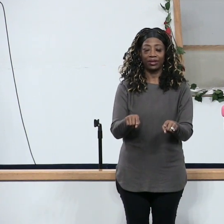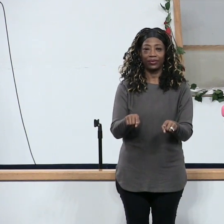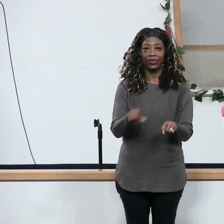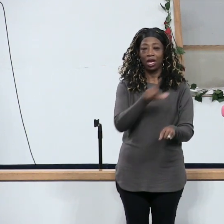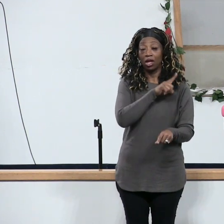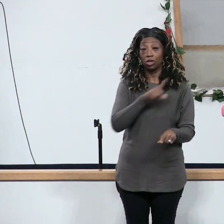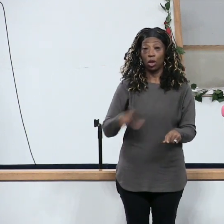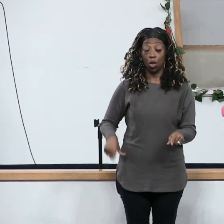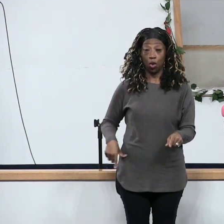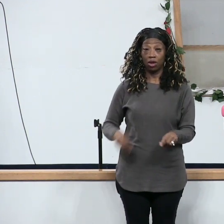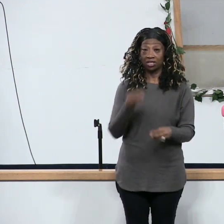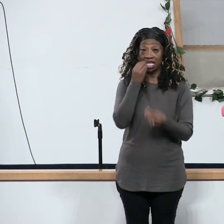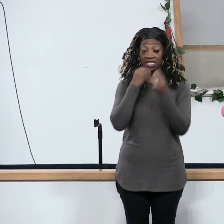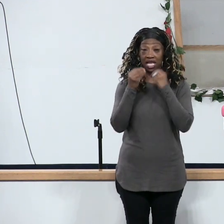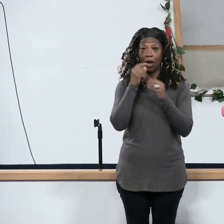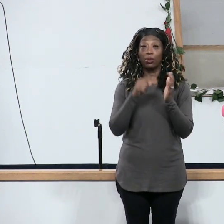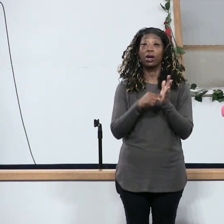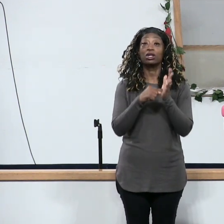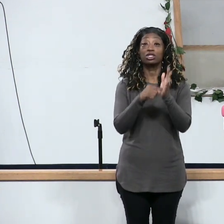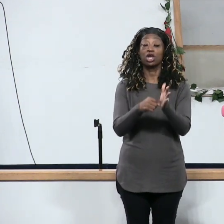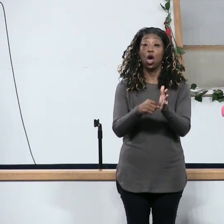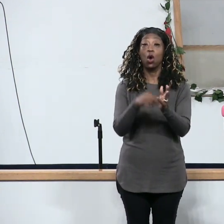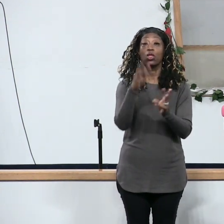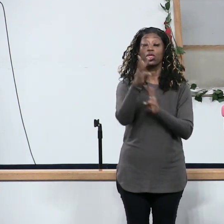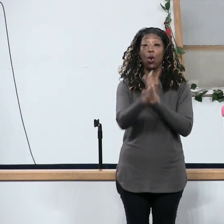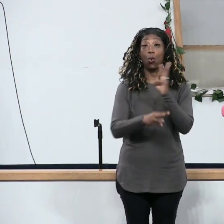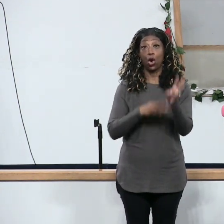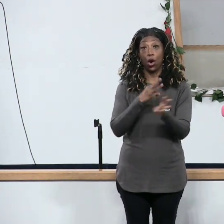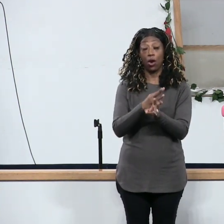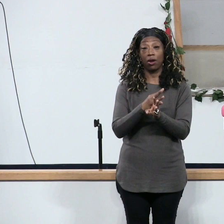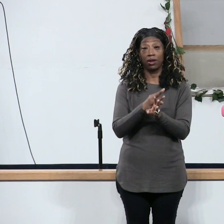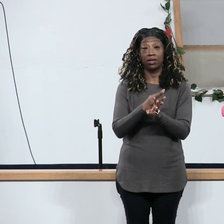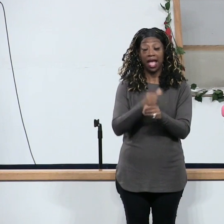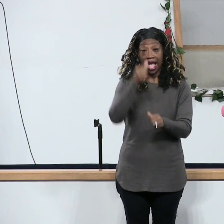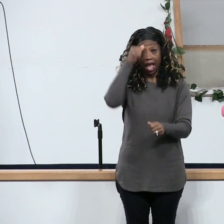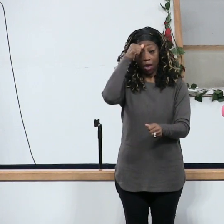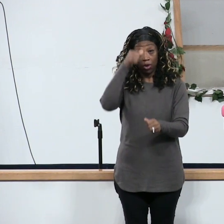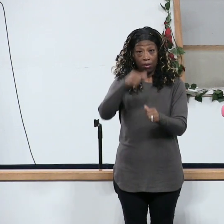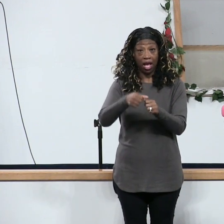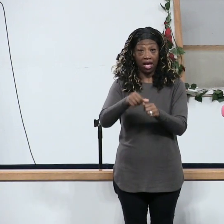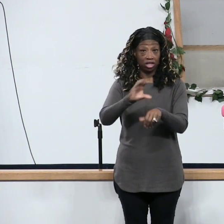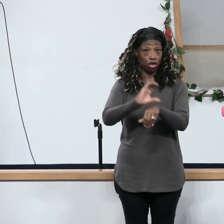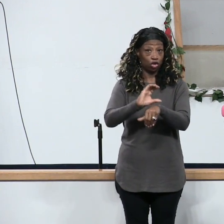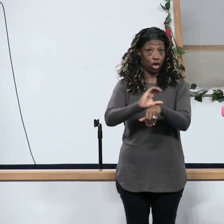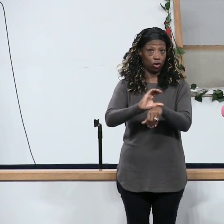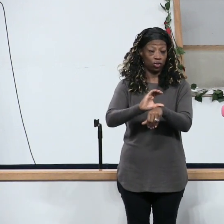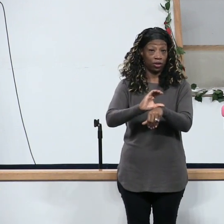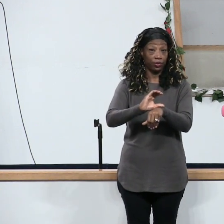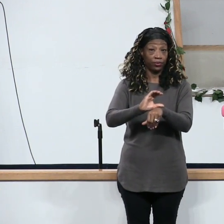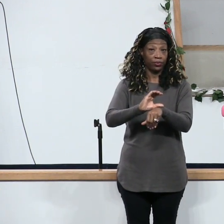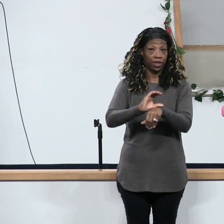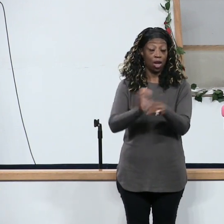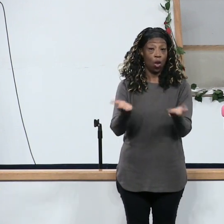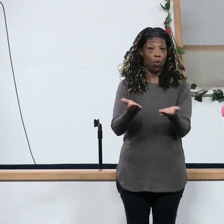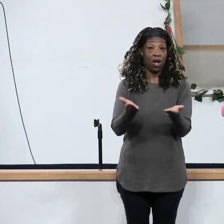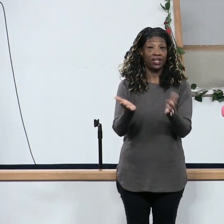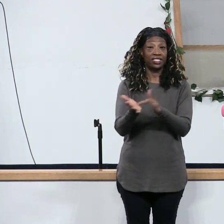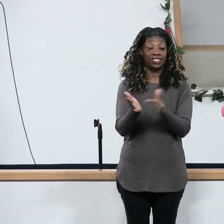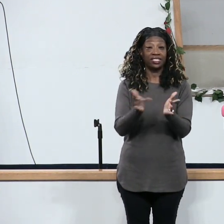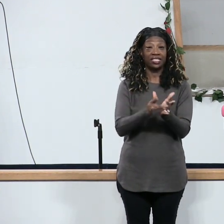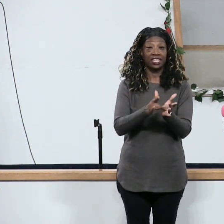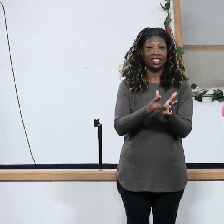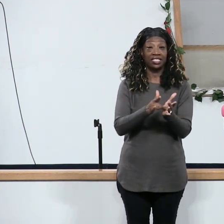Communion shows the world and reminds the church of what Jesus